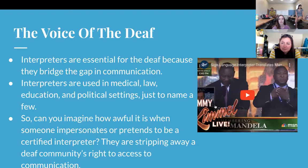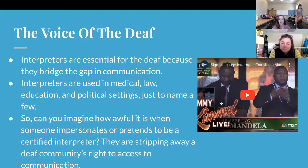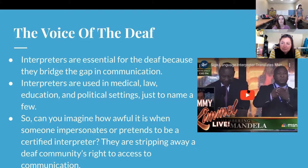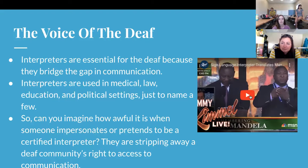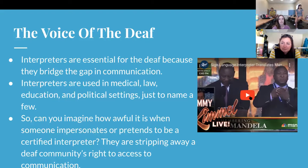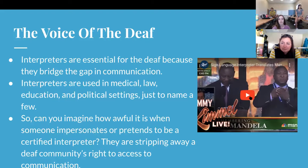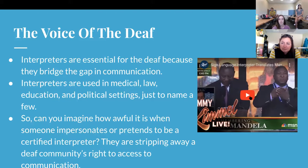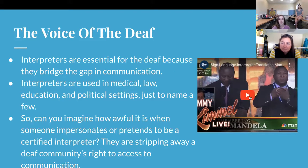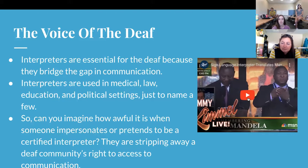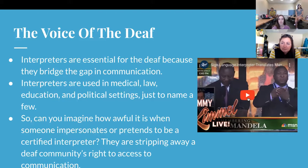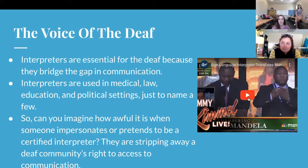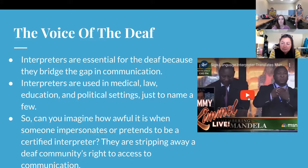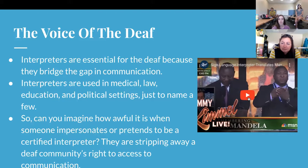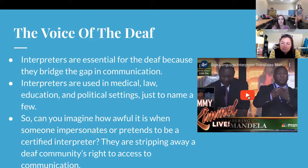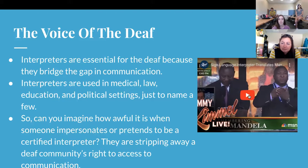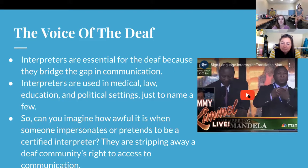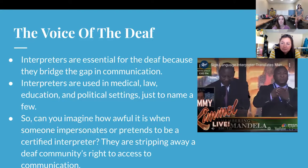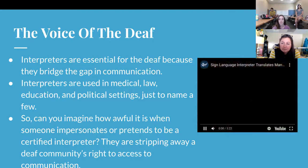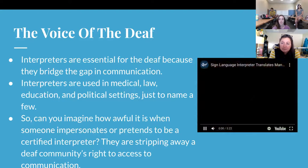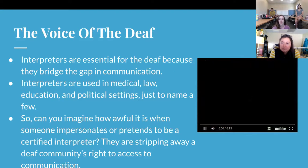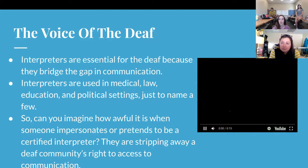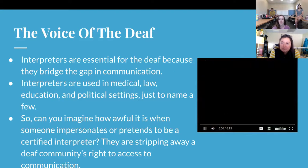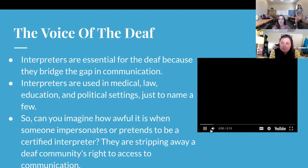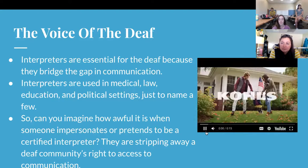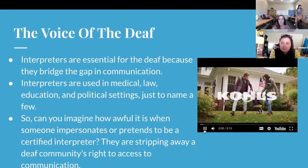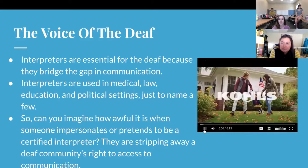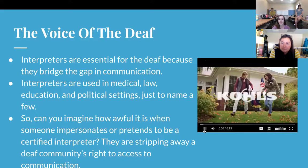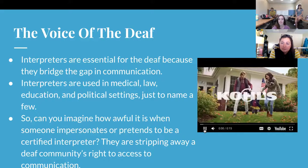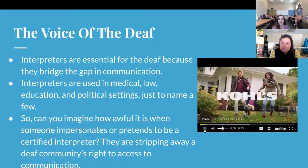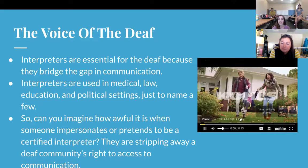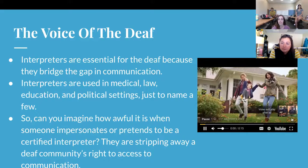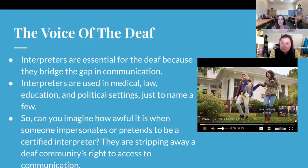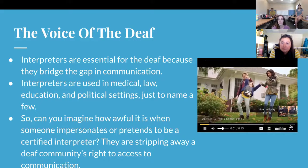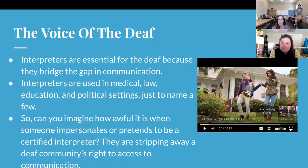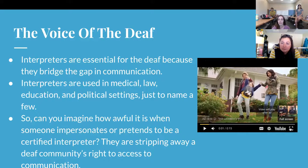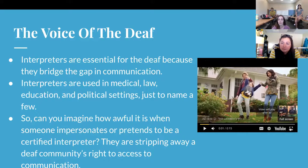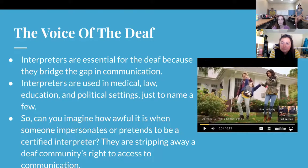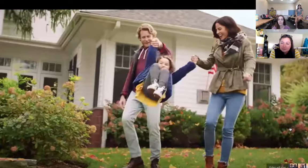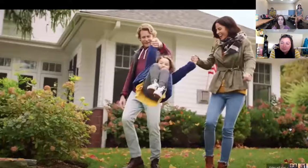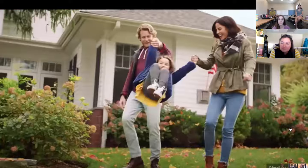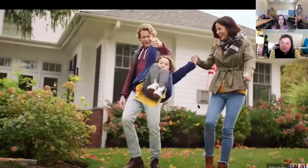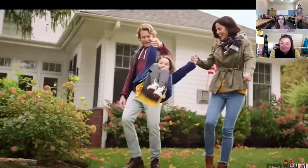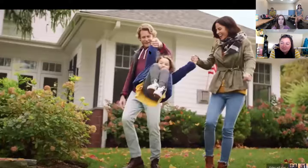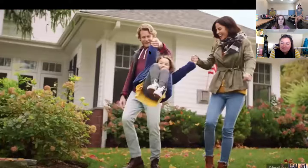and immediately people were tuning in saying something is wrong, we can't understand. This weekend, get to Kohl's. Do I have